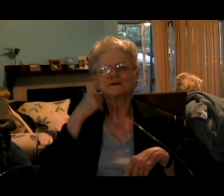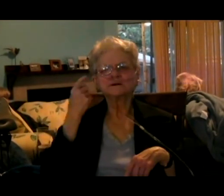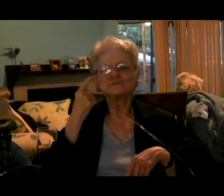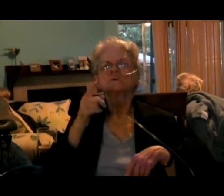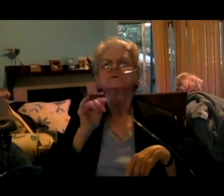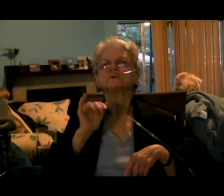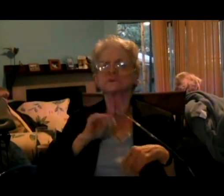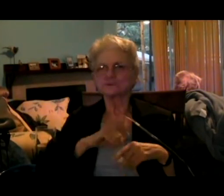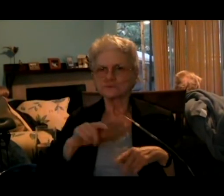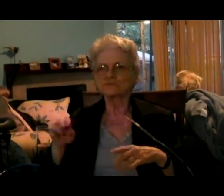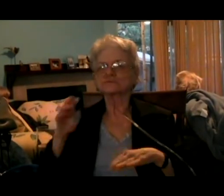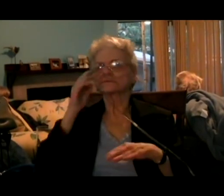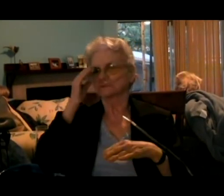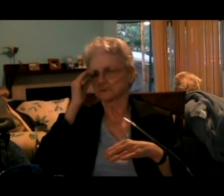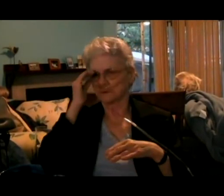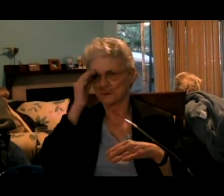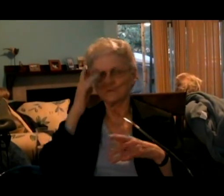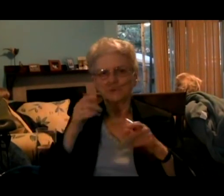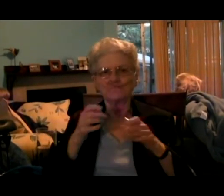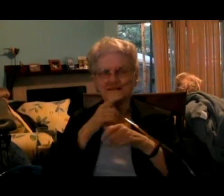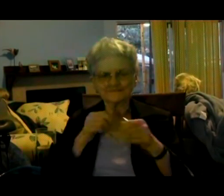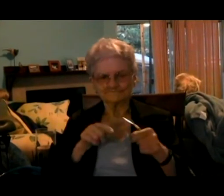So I talked. I was oral the whole time.